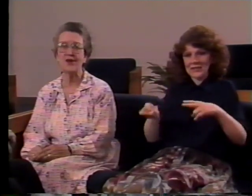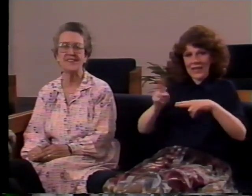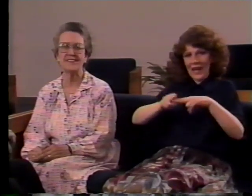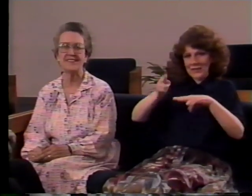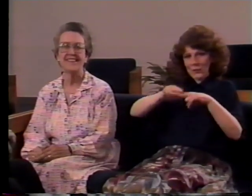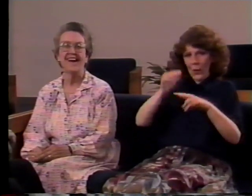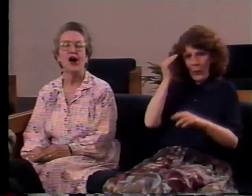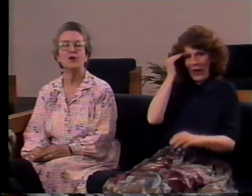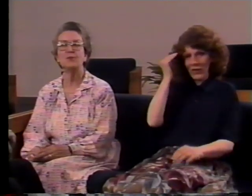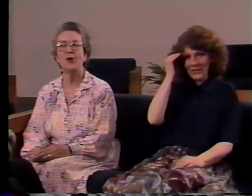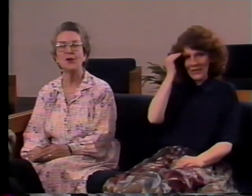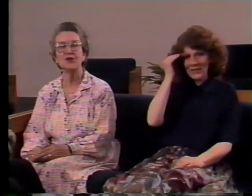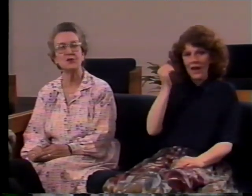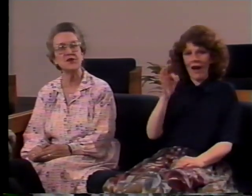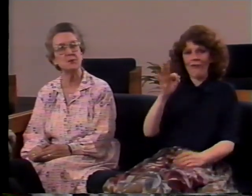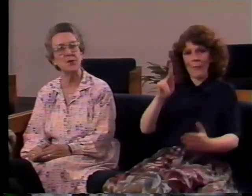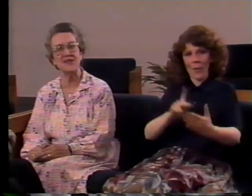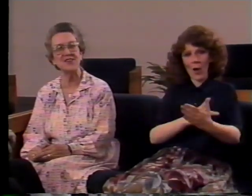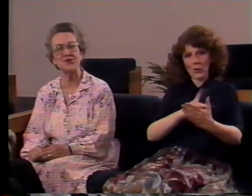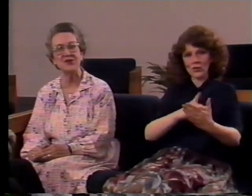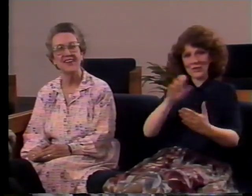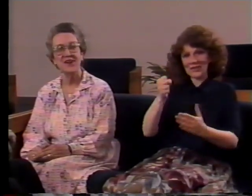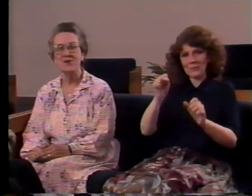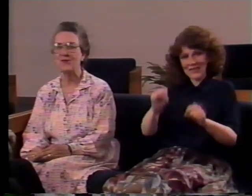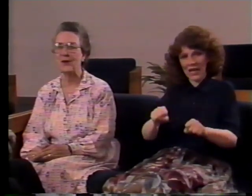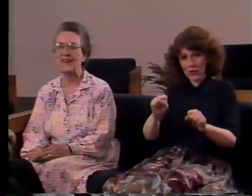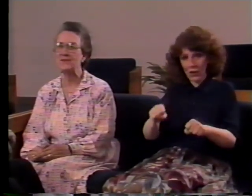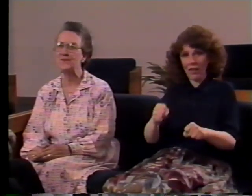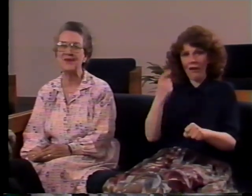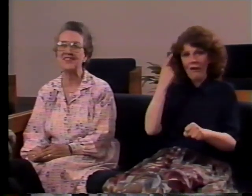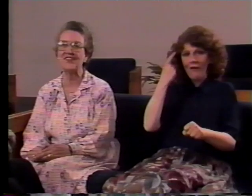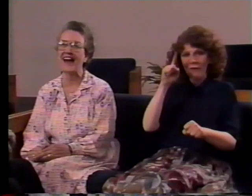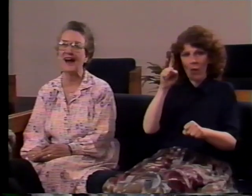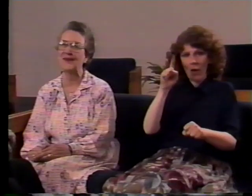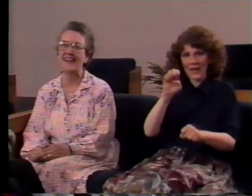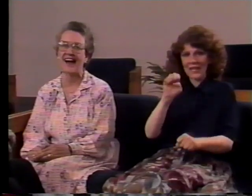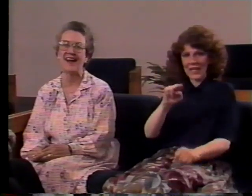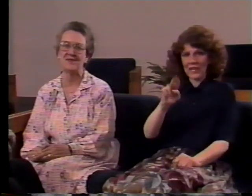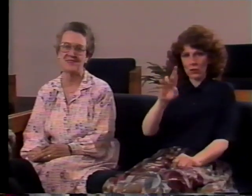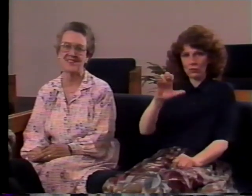awareness of poetry's potential for enriching our lives.